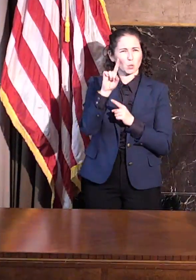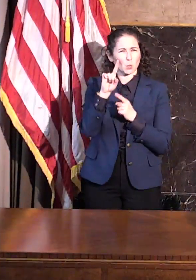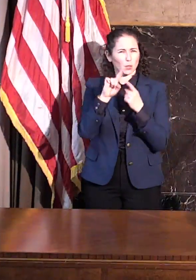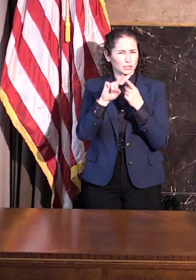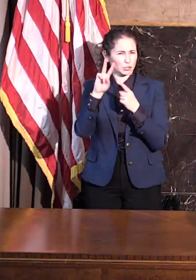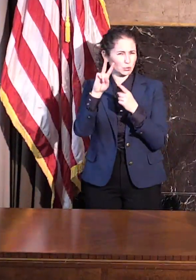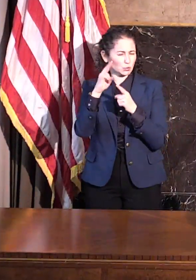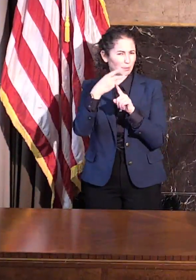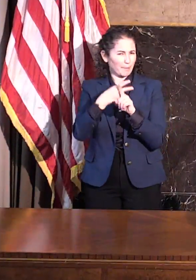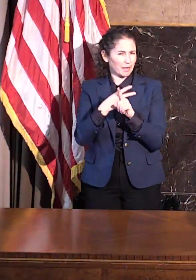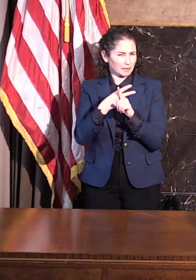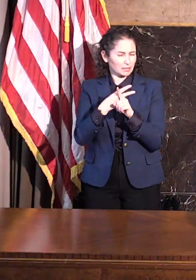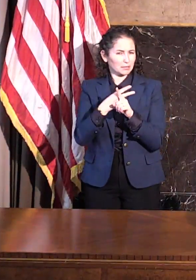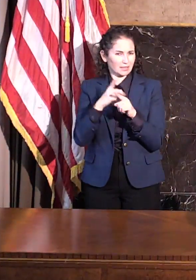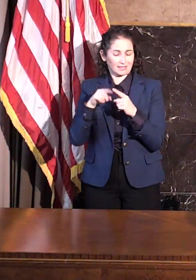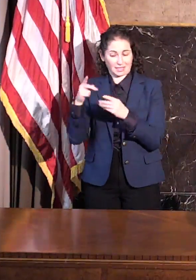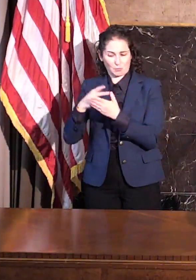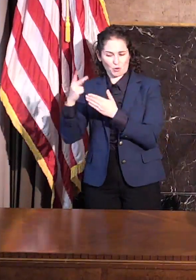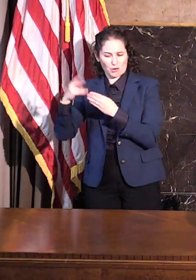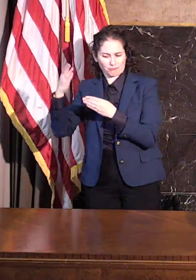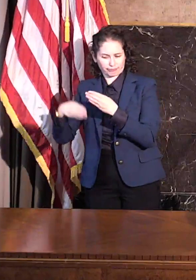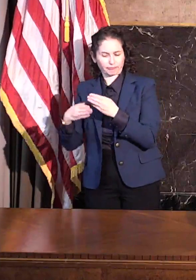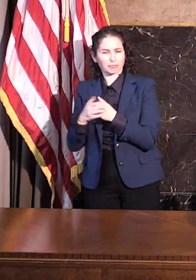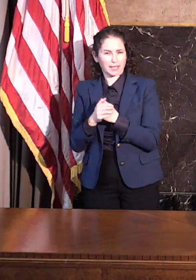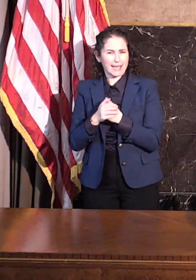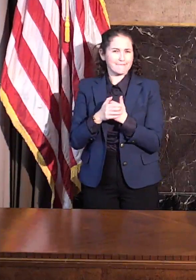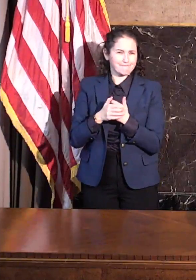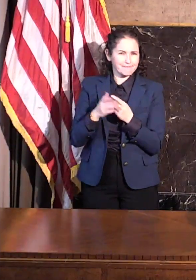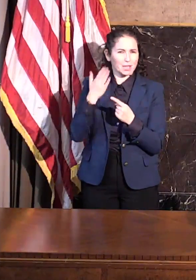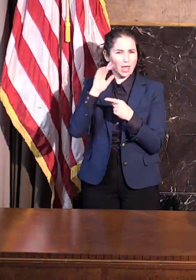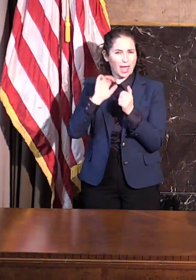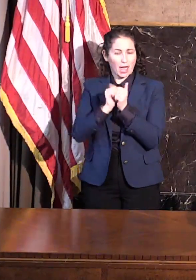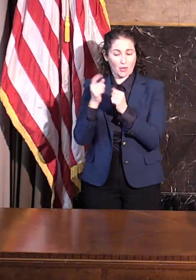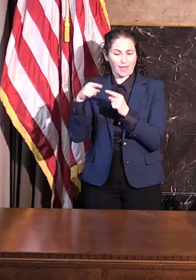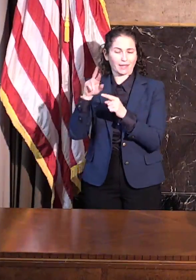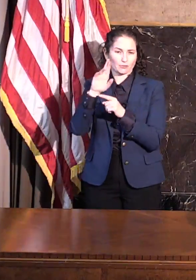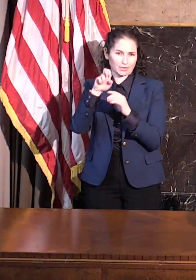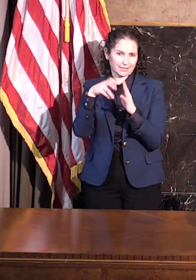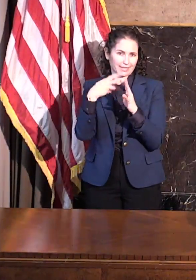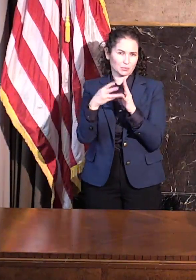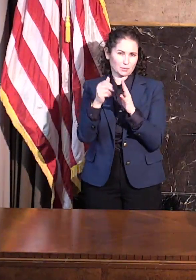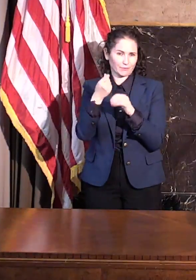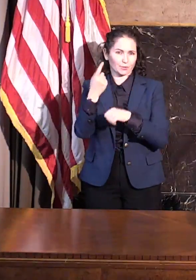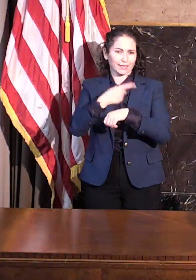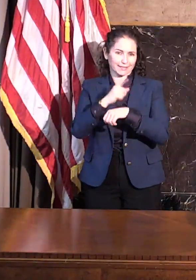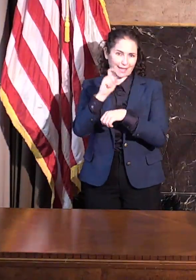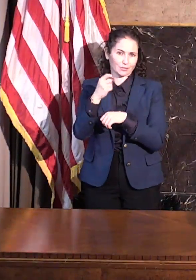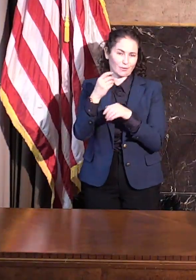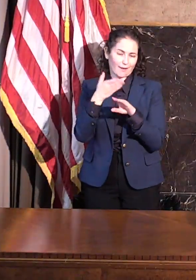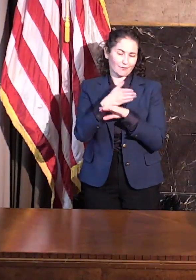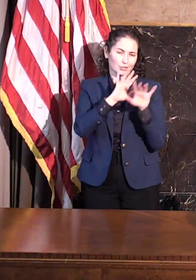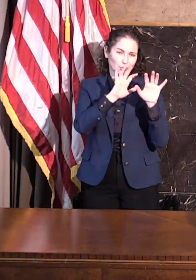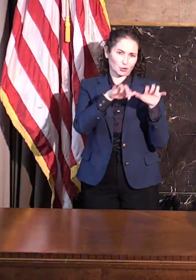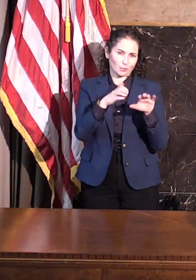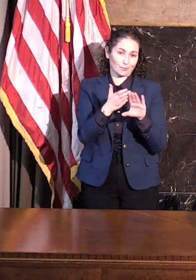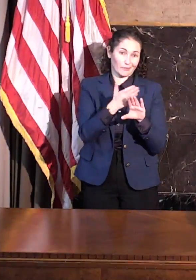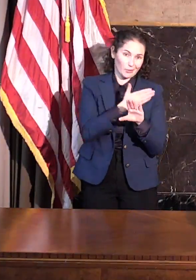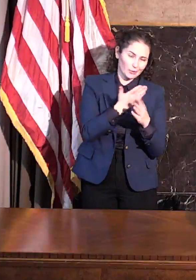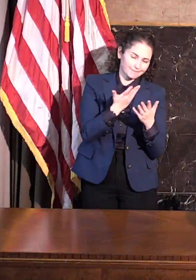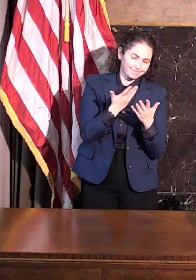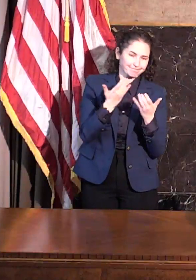we know about these variants. It is a race against time. We got to get vaccine out as quickly, as equitably as